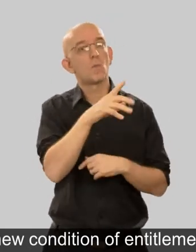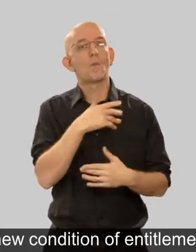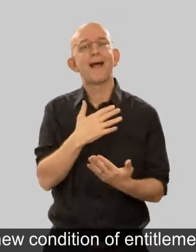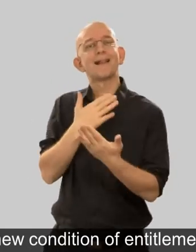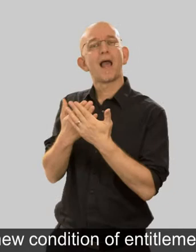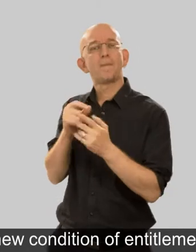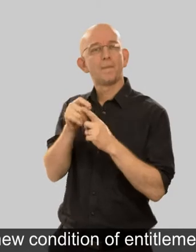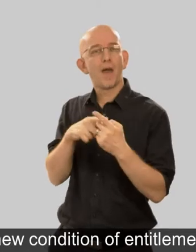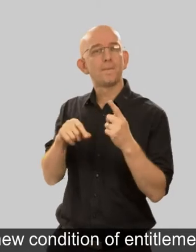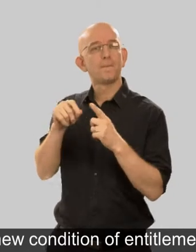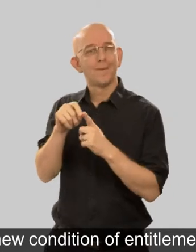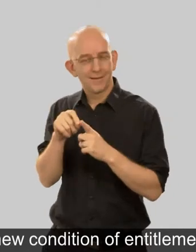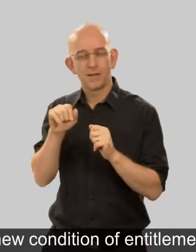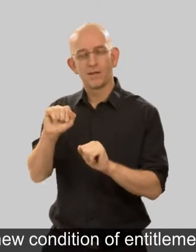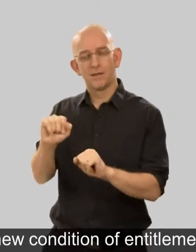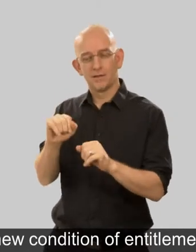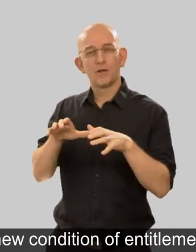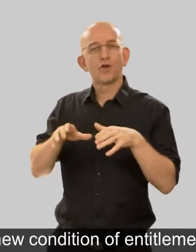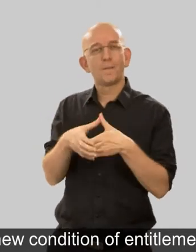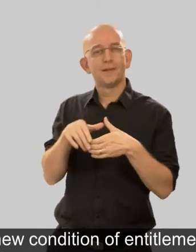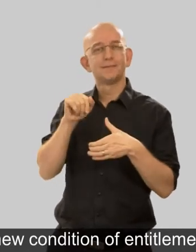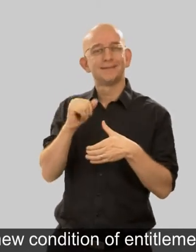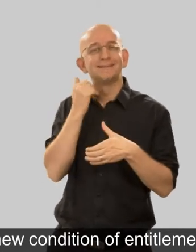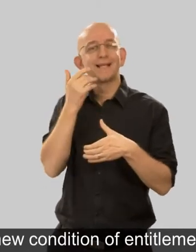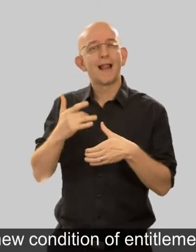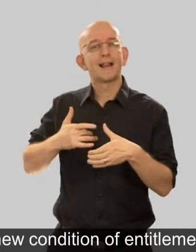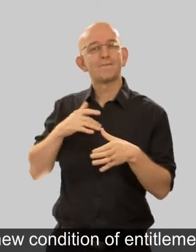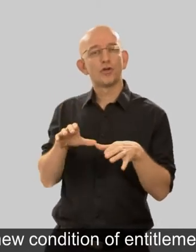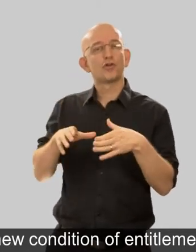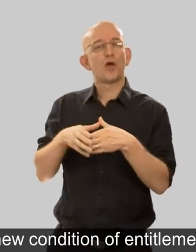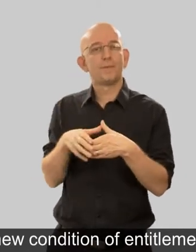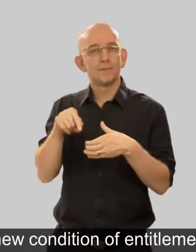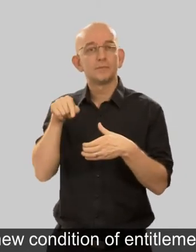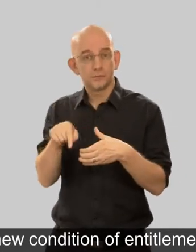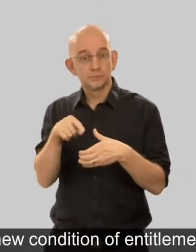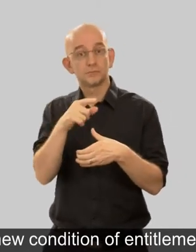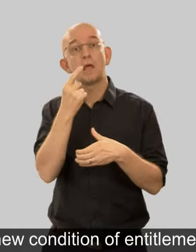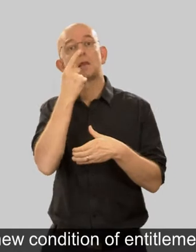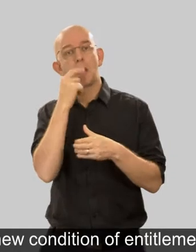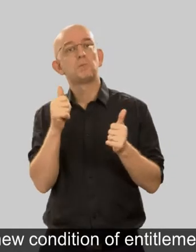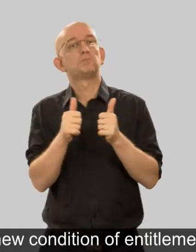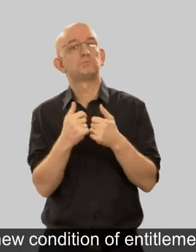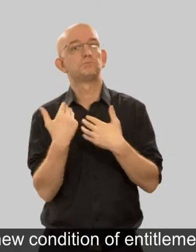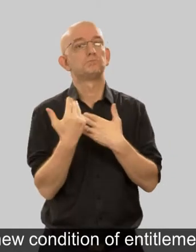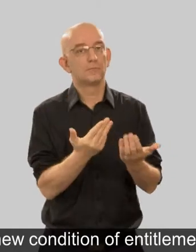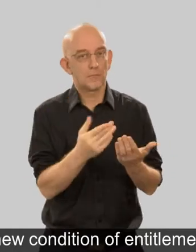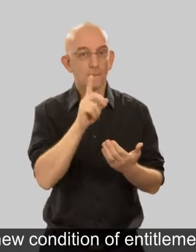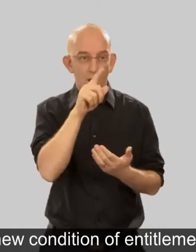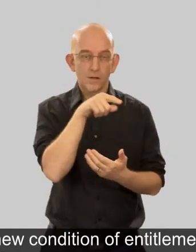A new condition of entitlement that claimants must score some points from a descriptor that does